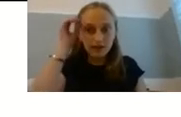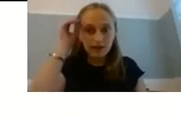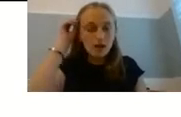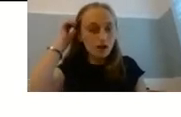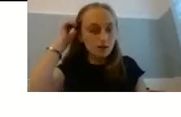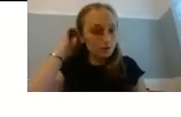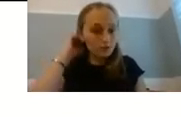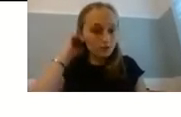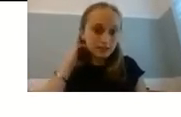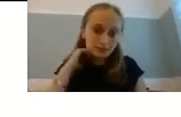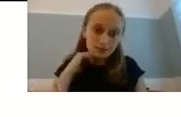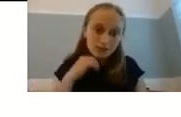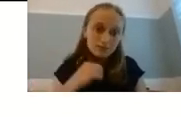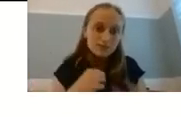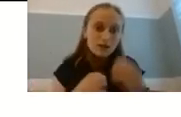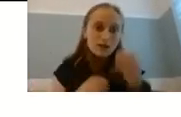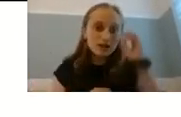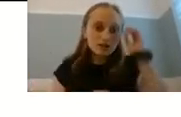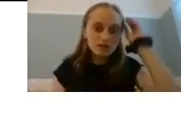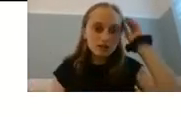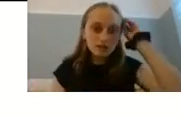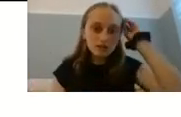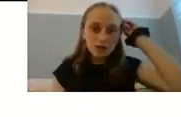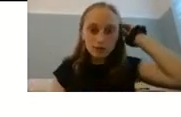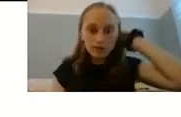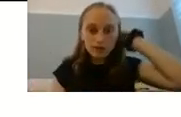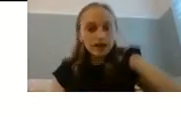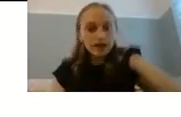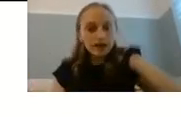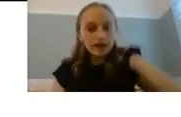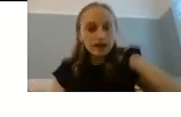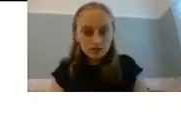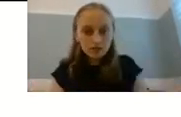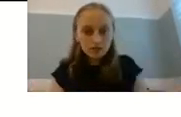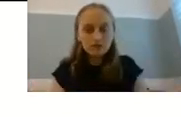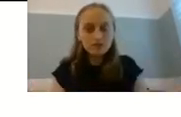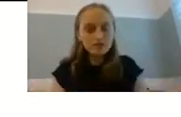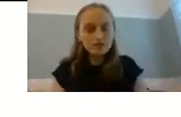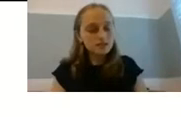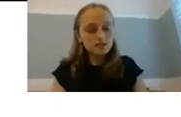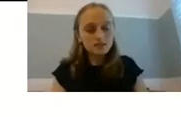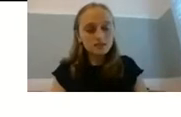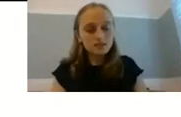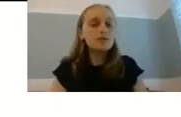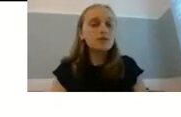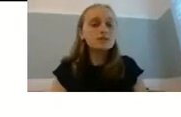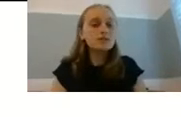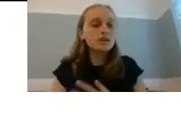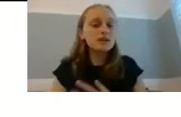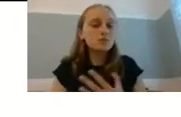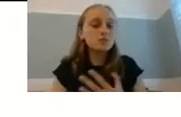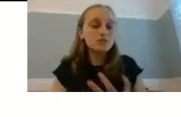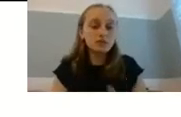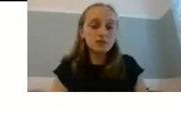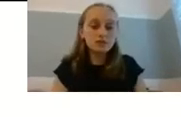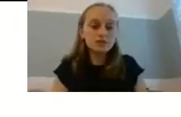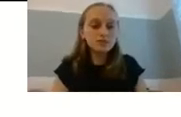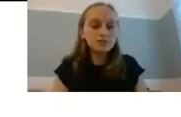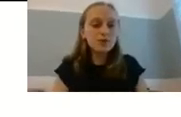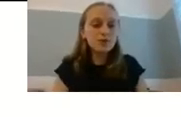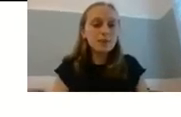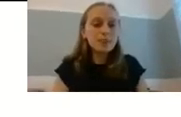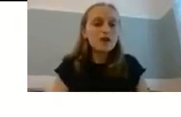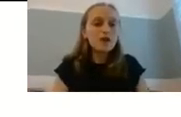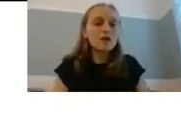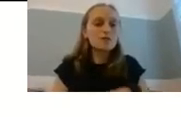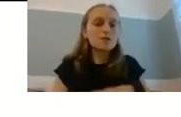way through Sign Language Club. And so we had been in Sign Language Club, like we said, since this grade, but we wanted to take on more of a leadership